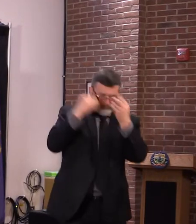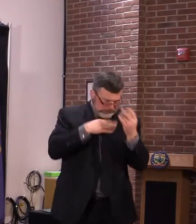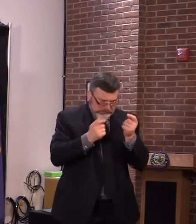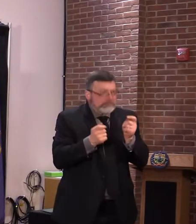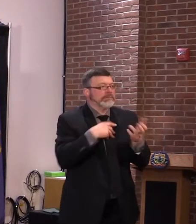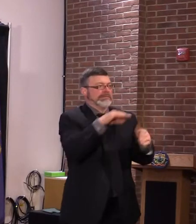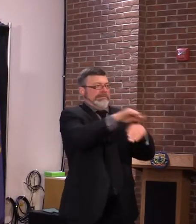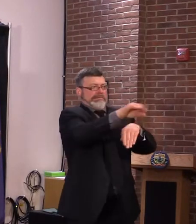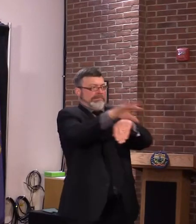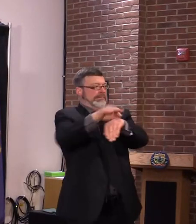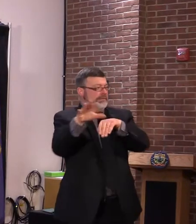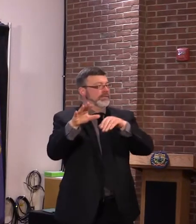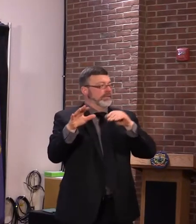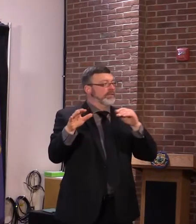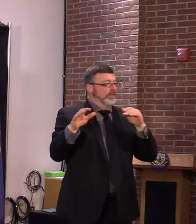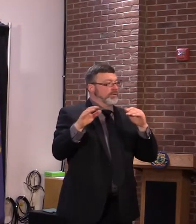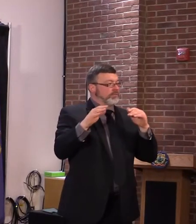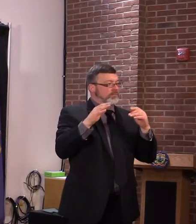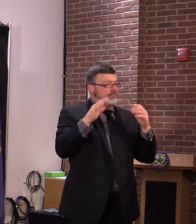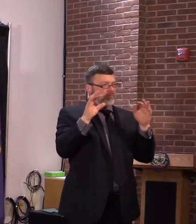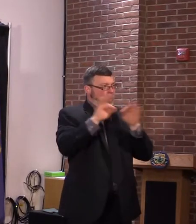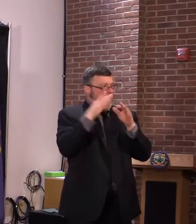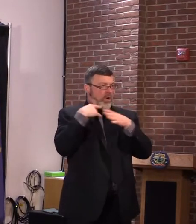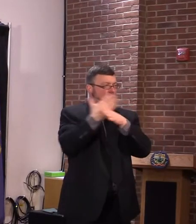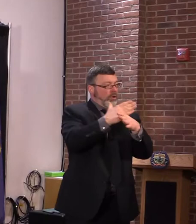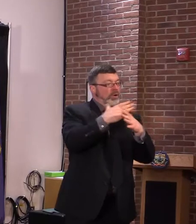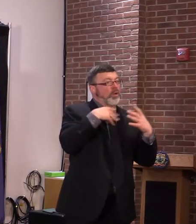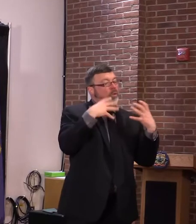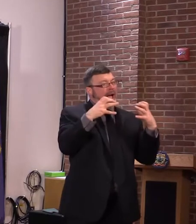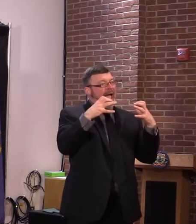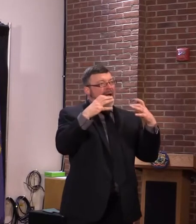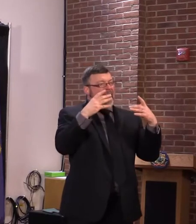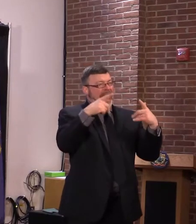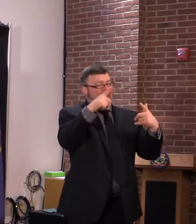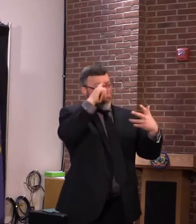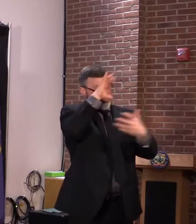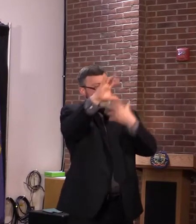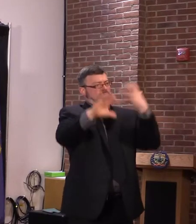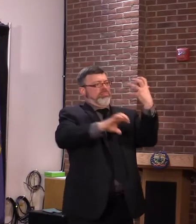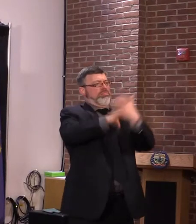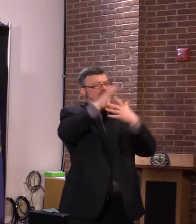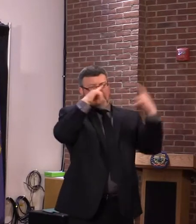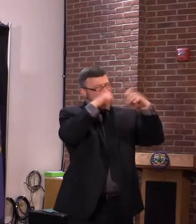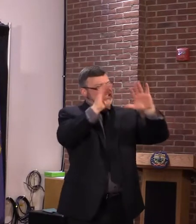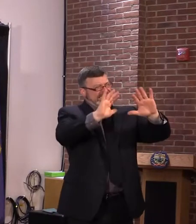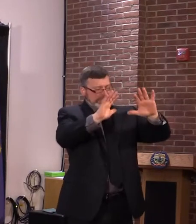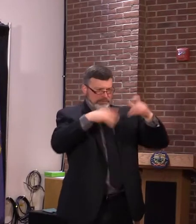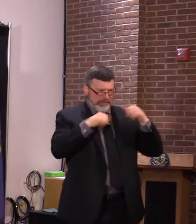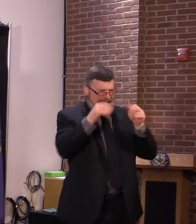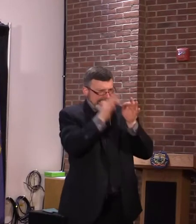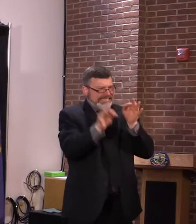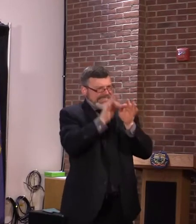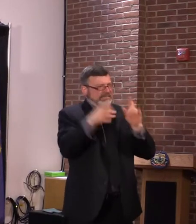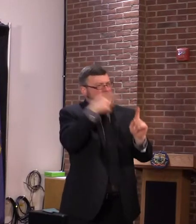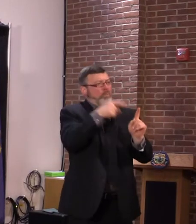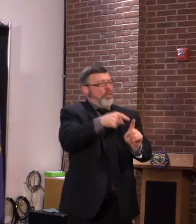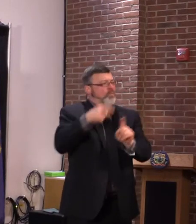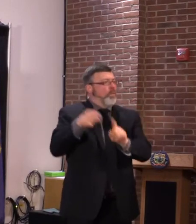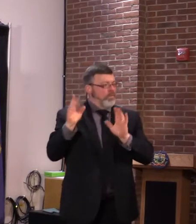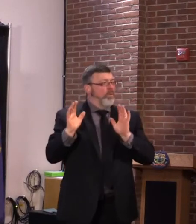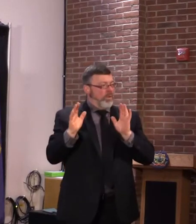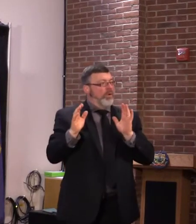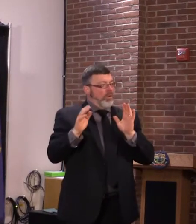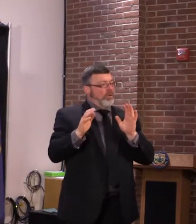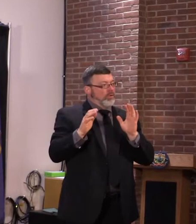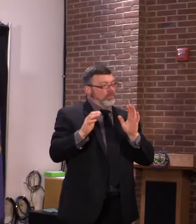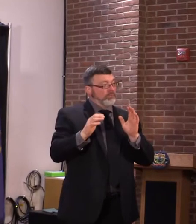less complicated than they have, but I can assure everyone that any requirements will continue to be driven by the science and